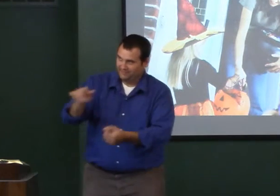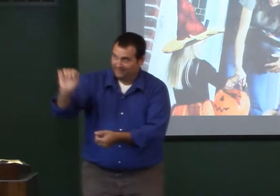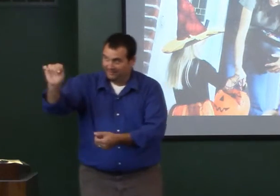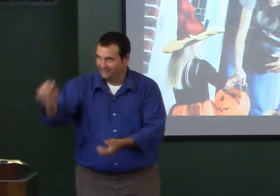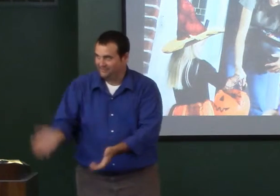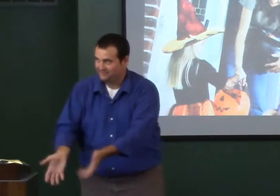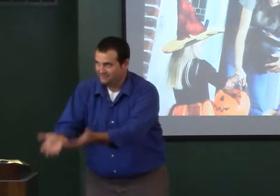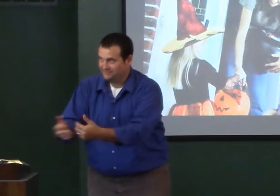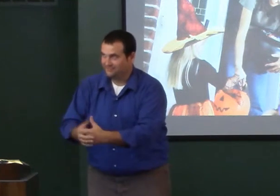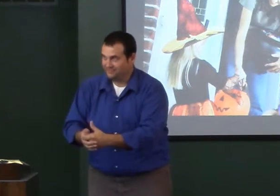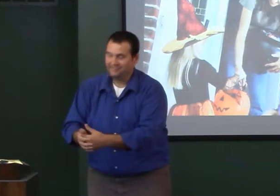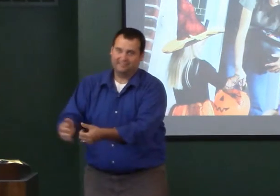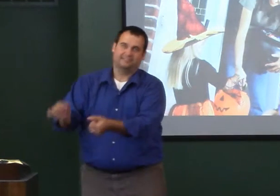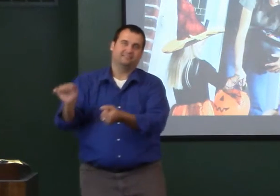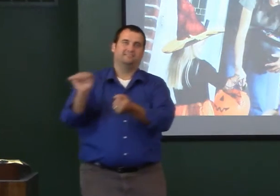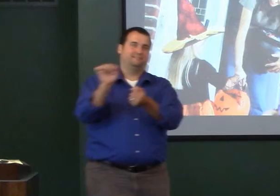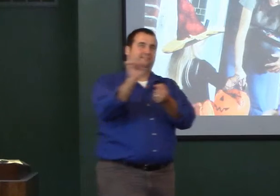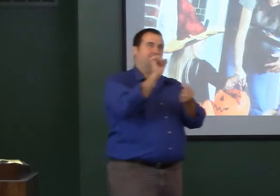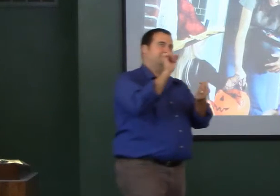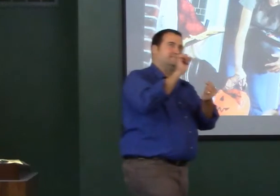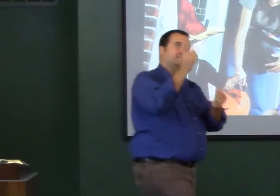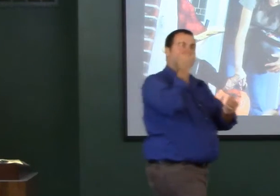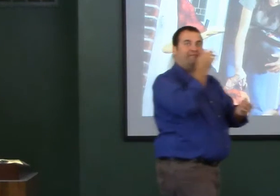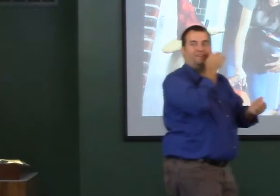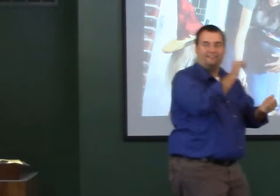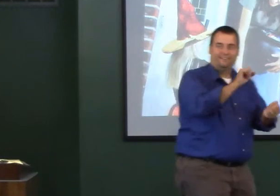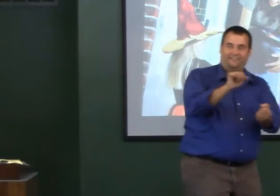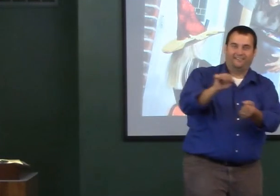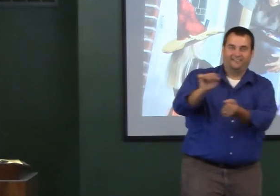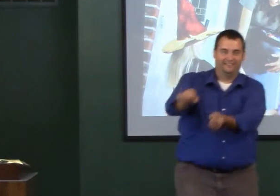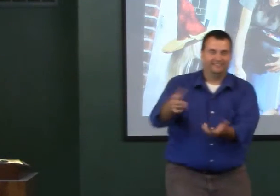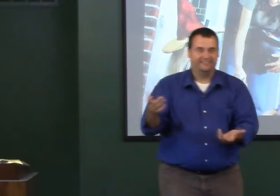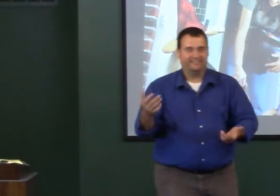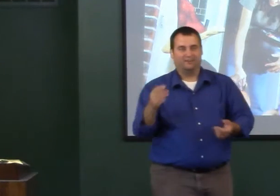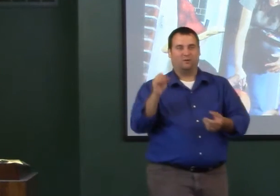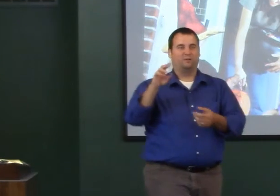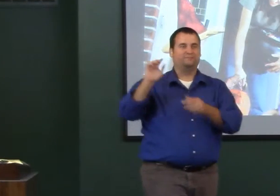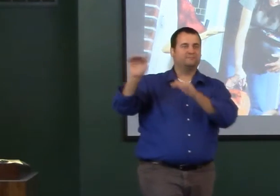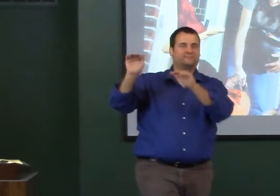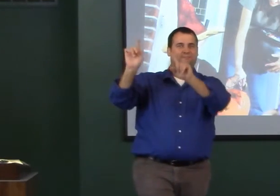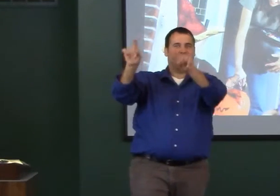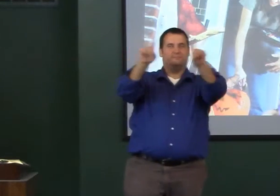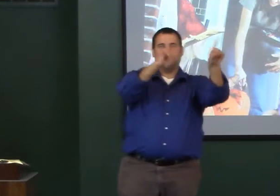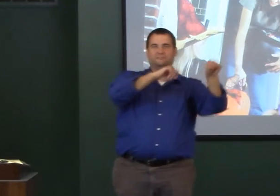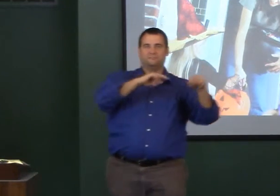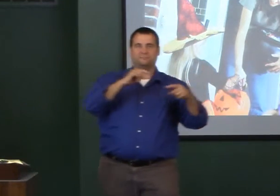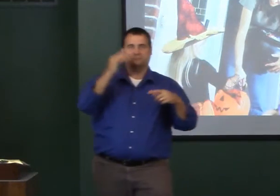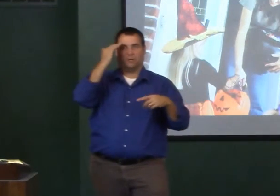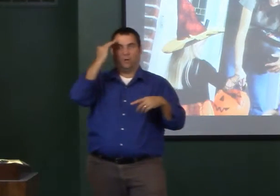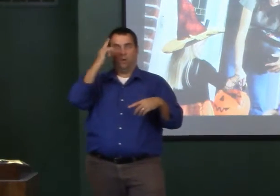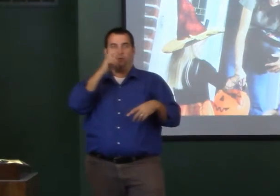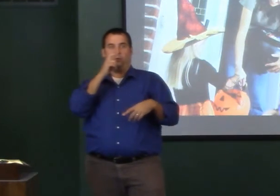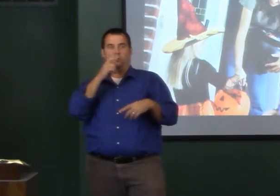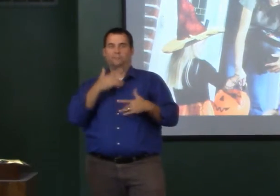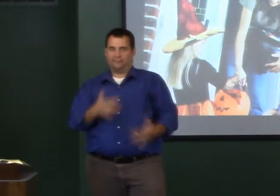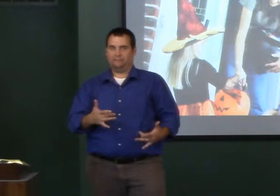of Clara's, so I know that this person is safe. So they go to the